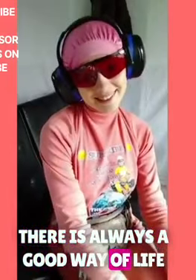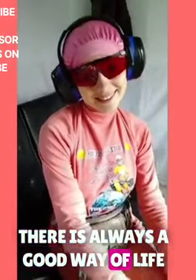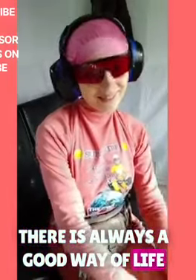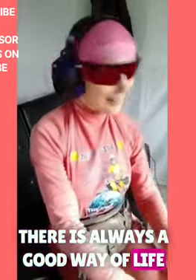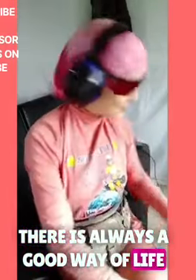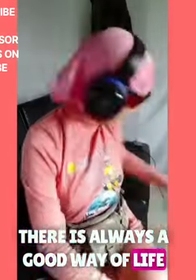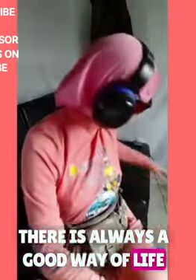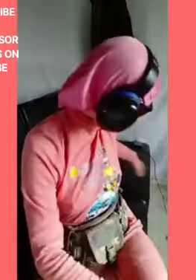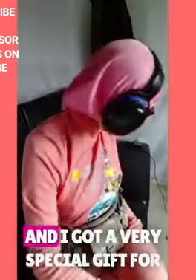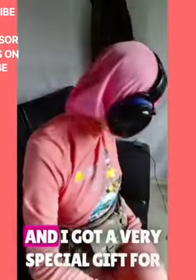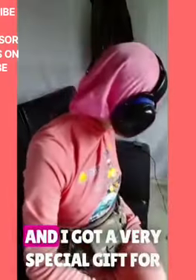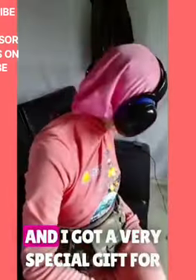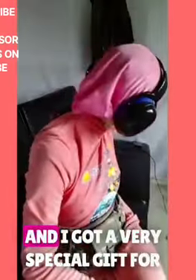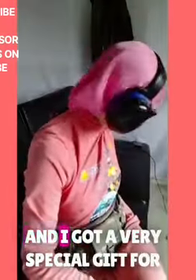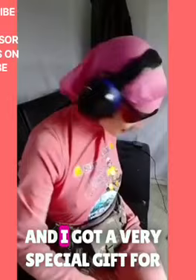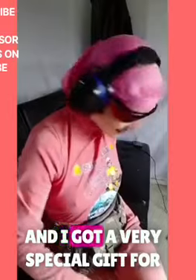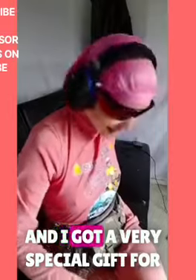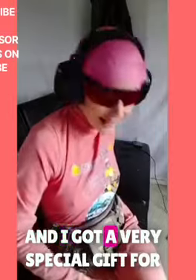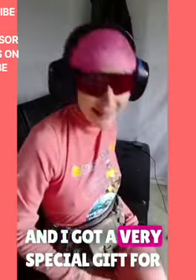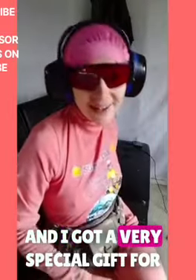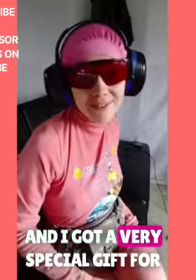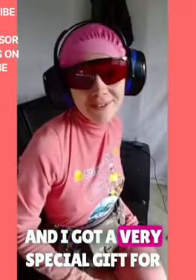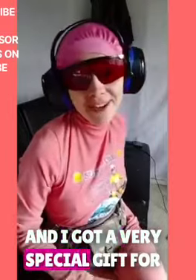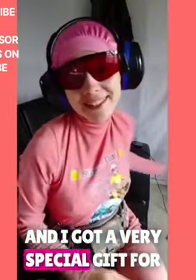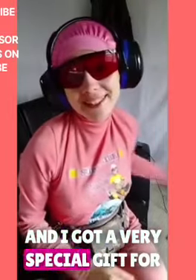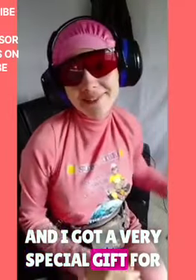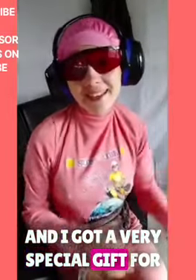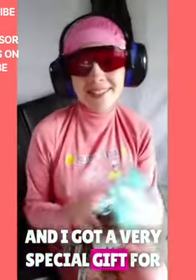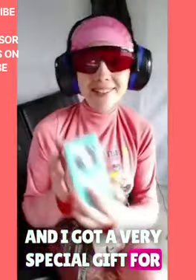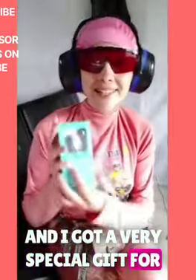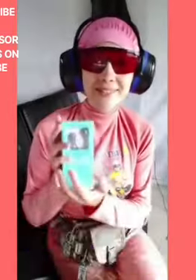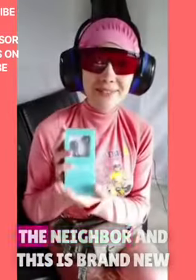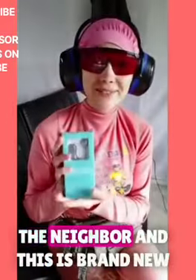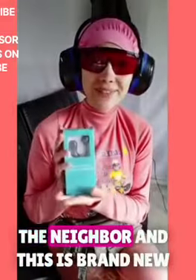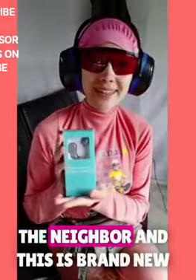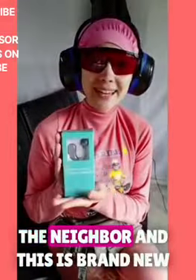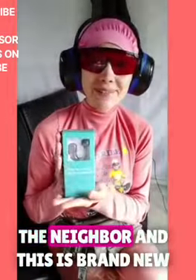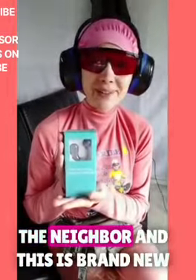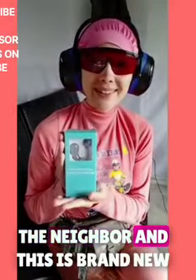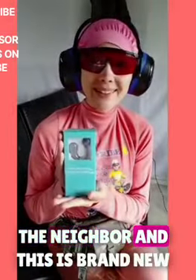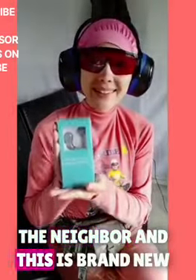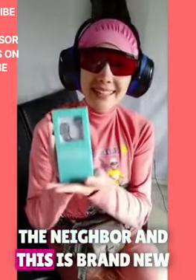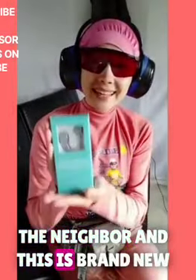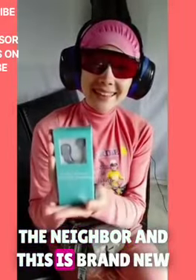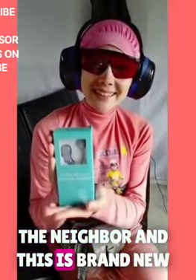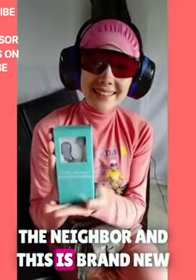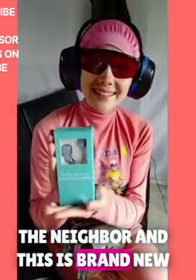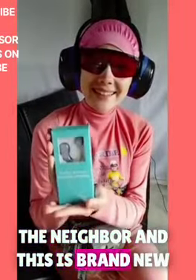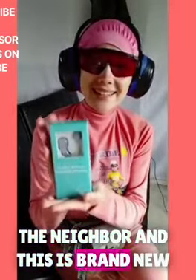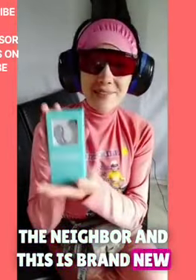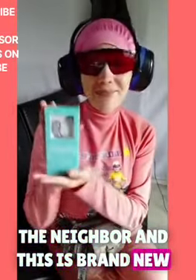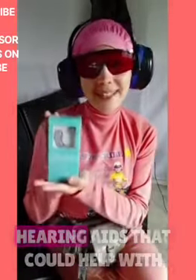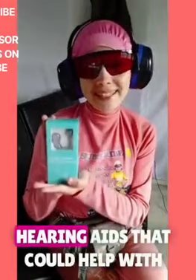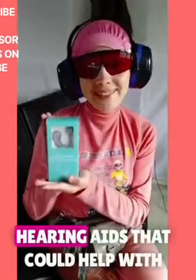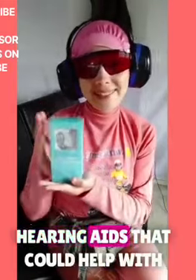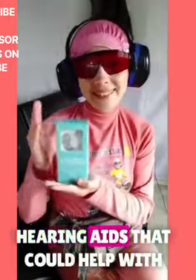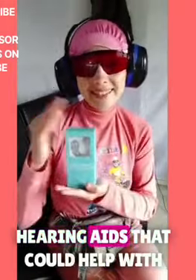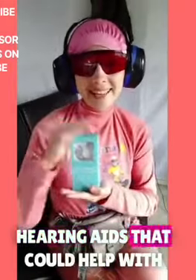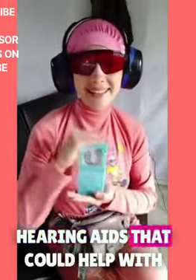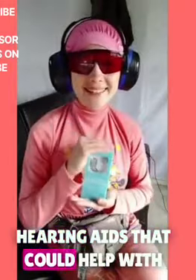life. And I got a very special gift for the neighbor, and this is brand new hearing aids that could